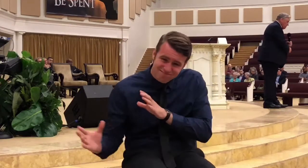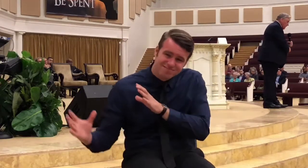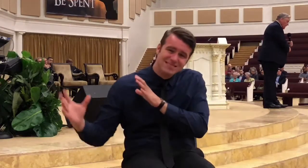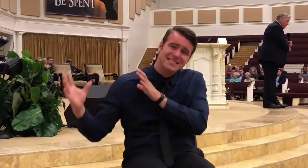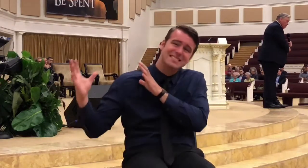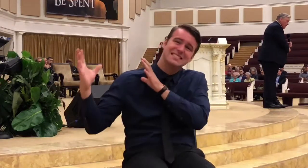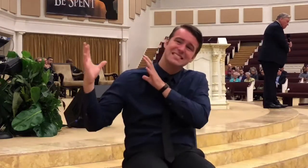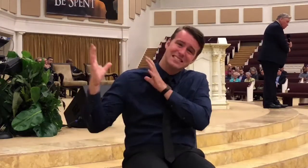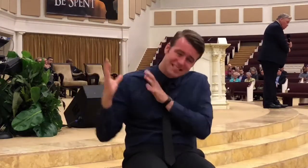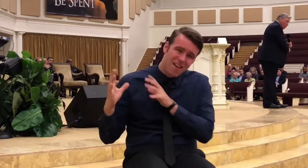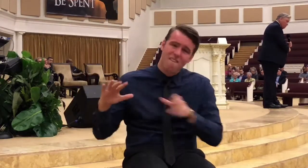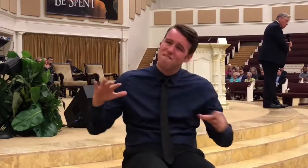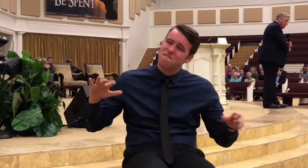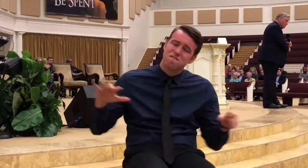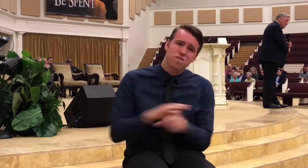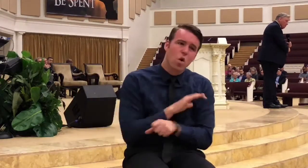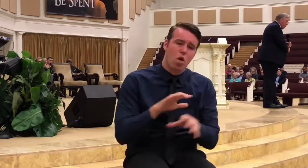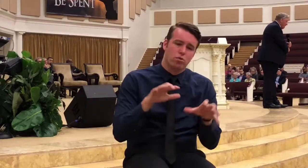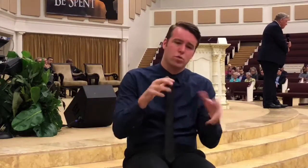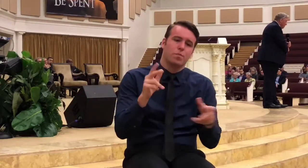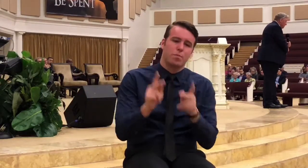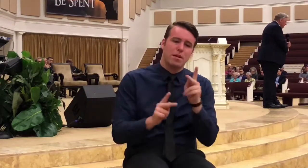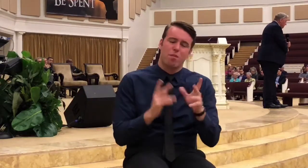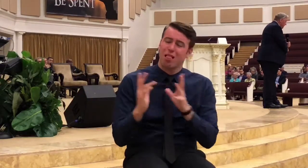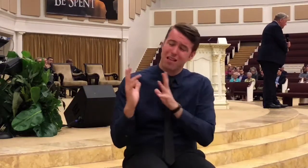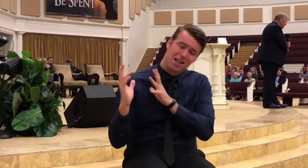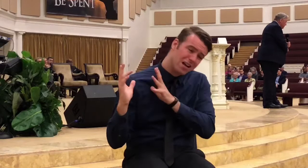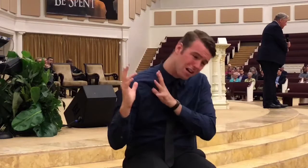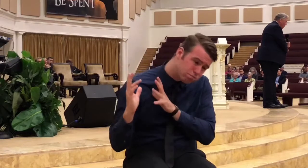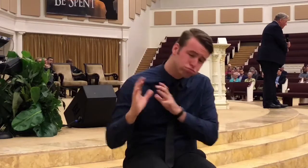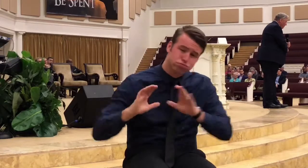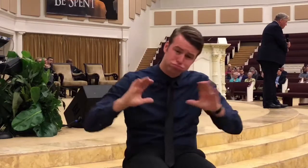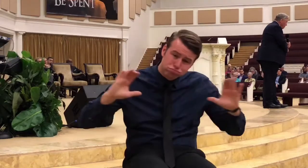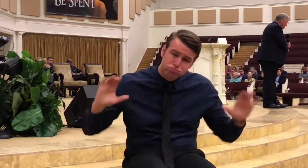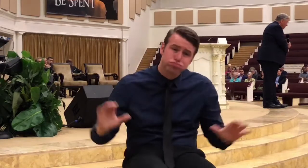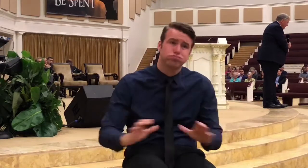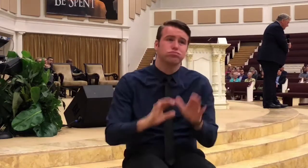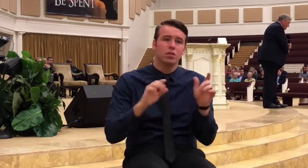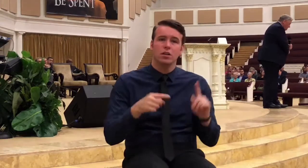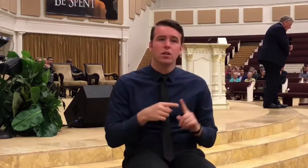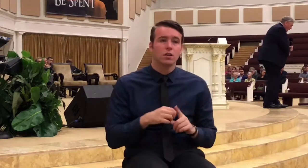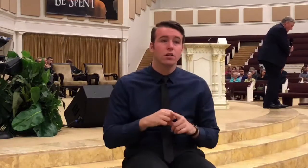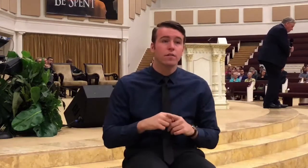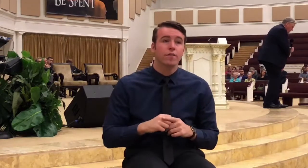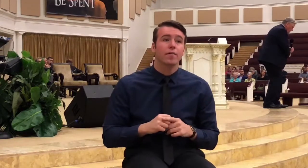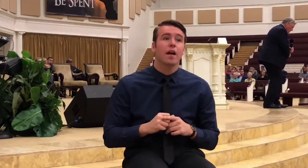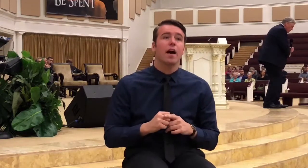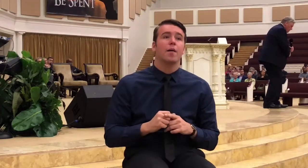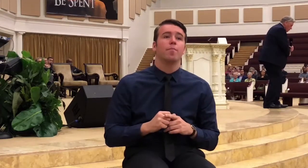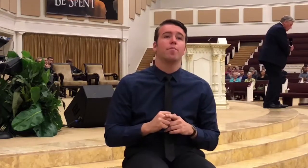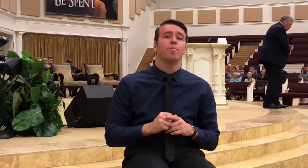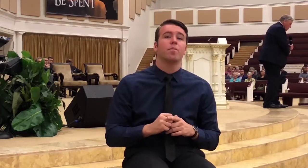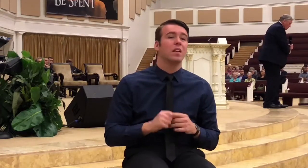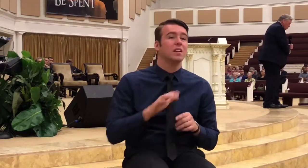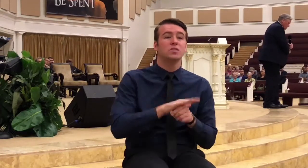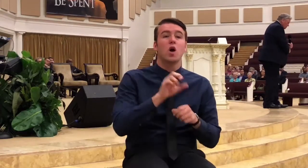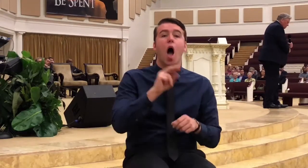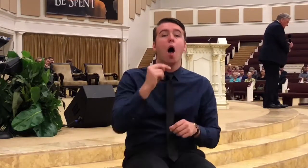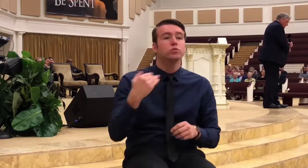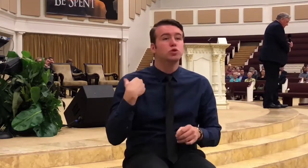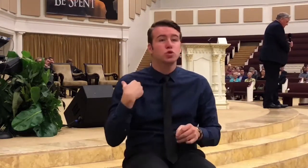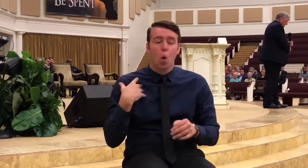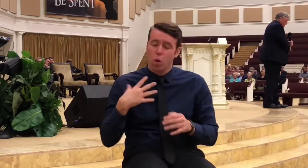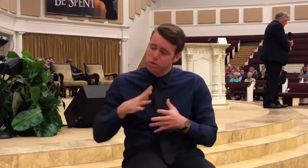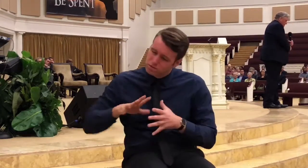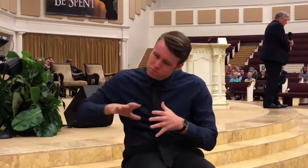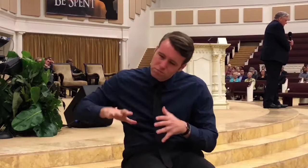an entire people group or movement or even ethnicity or whatever the group may be. And under his own shoulders, he